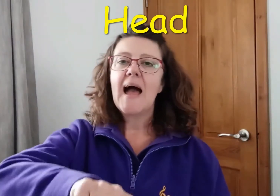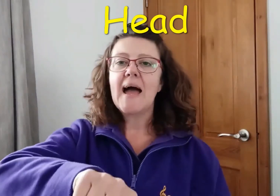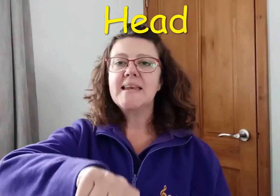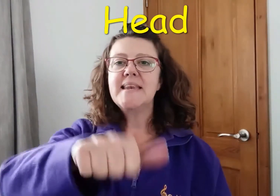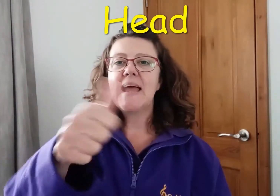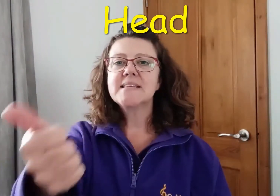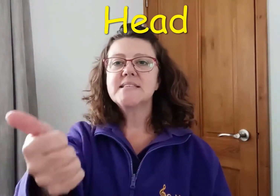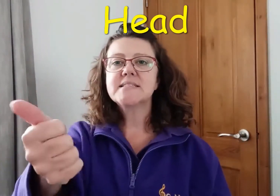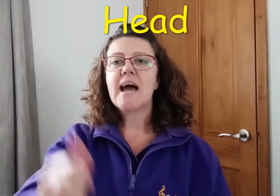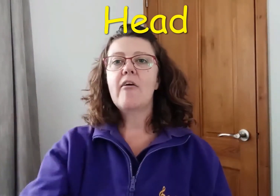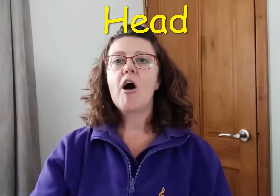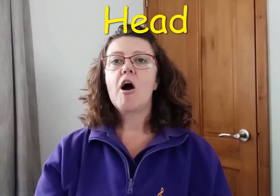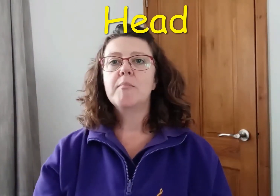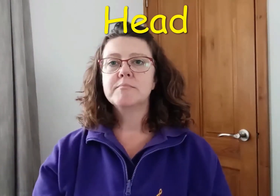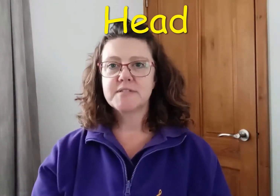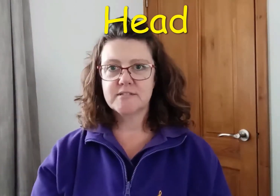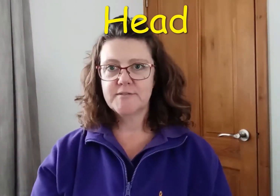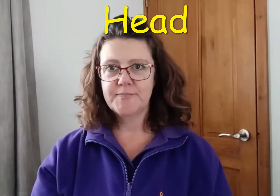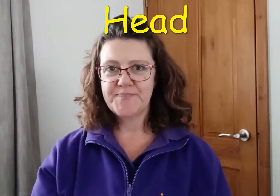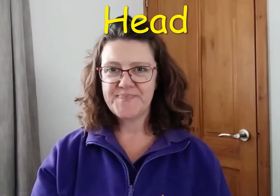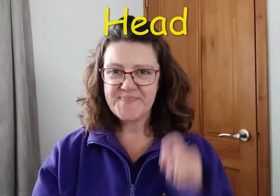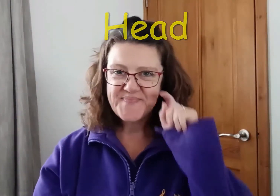And next it's our arms.